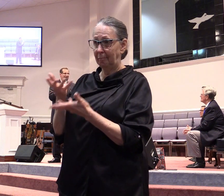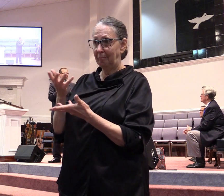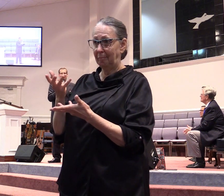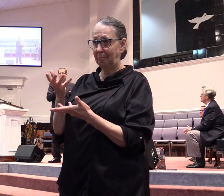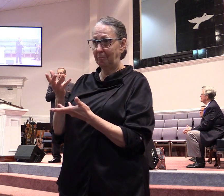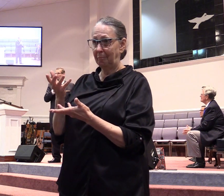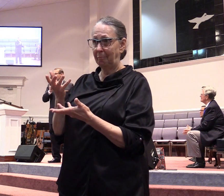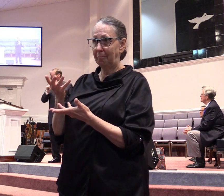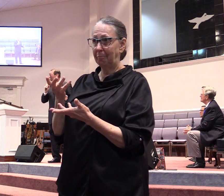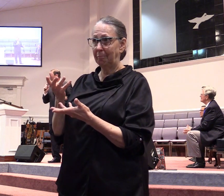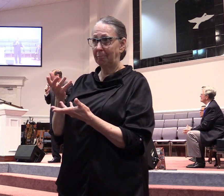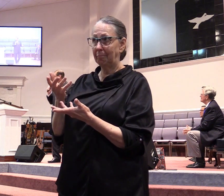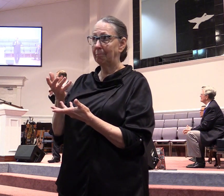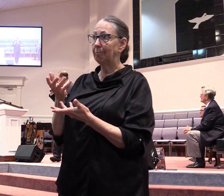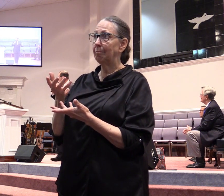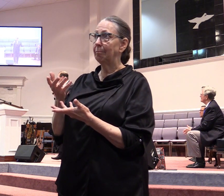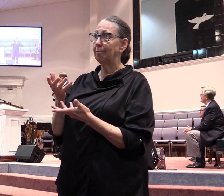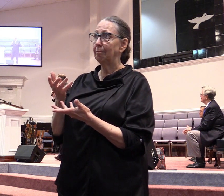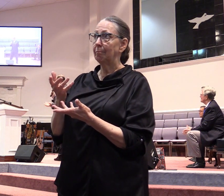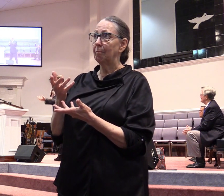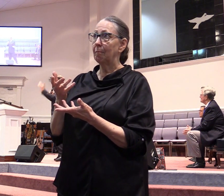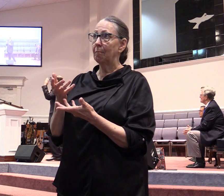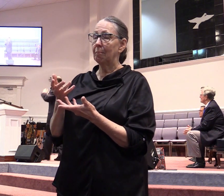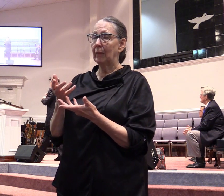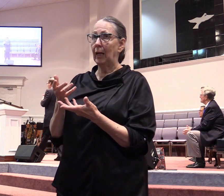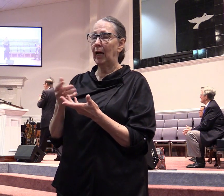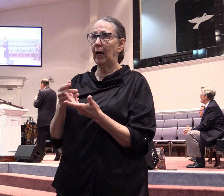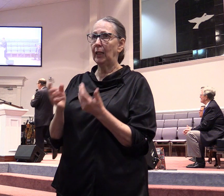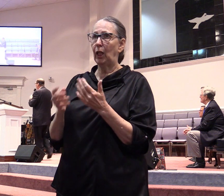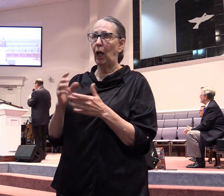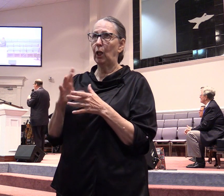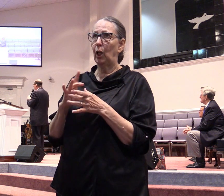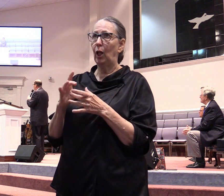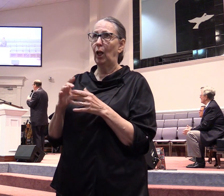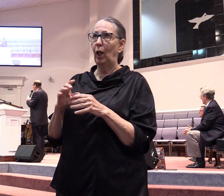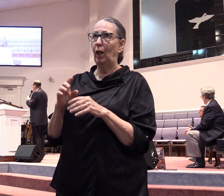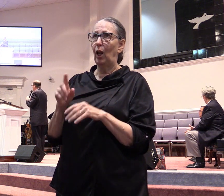I really didn't have a lot of confidence in the long story there.